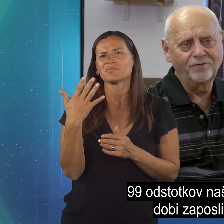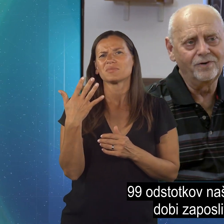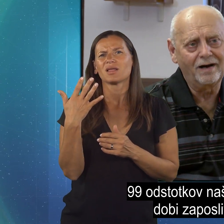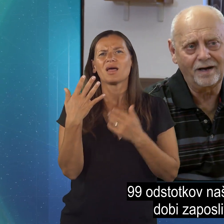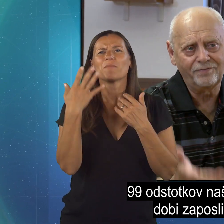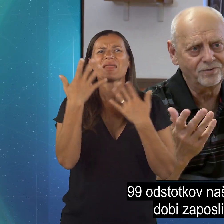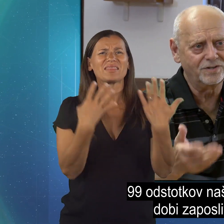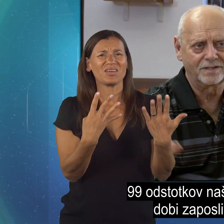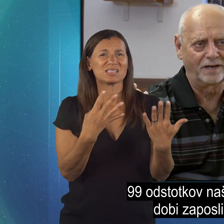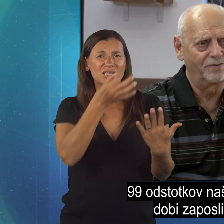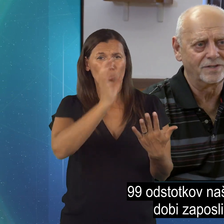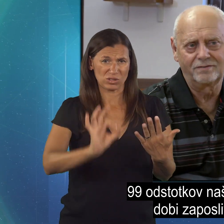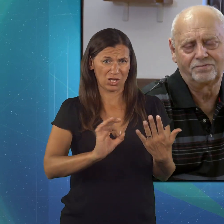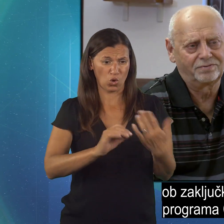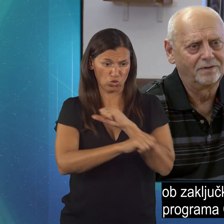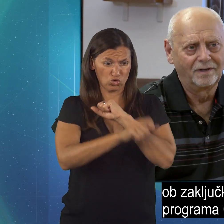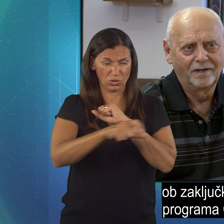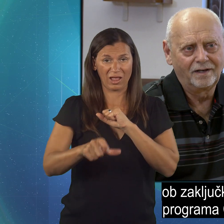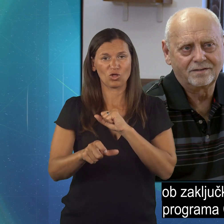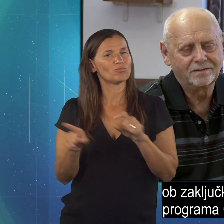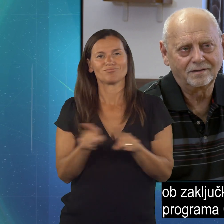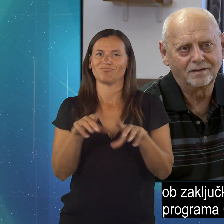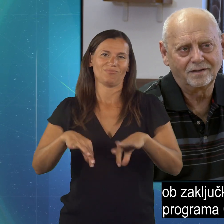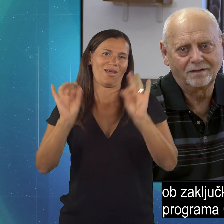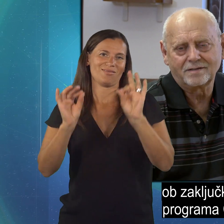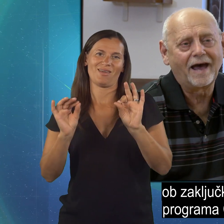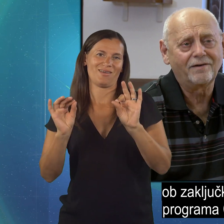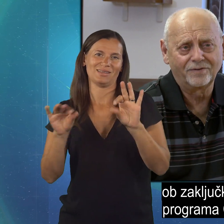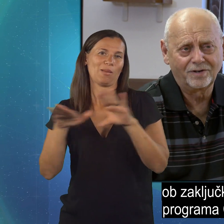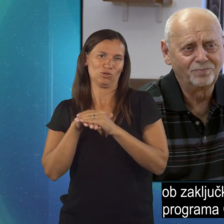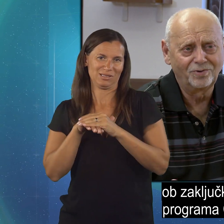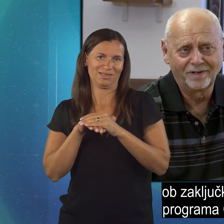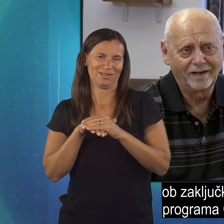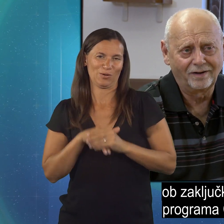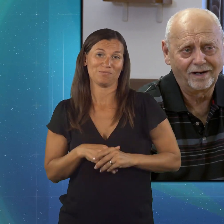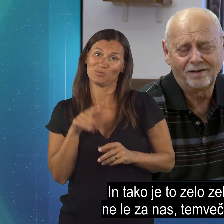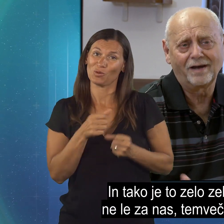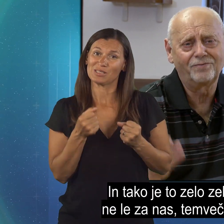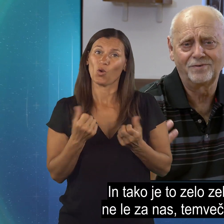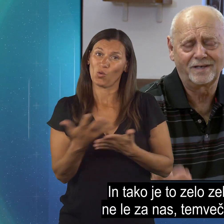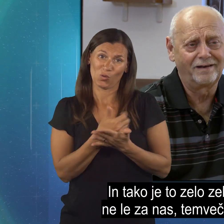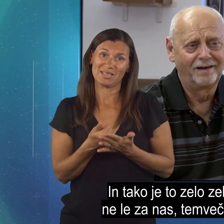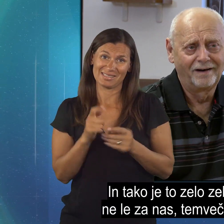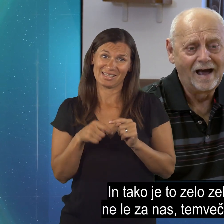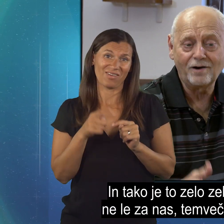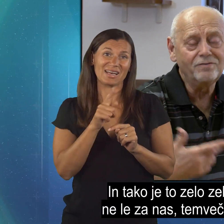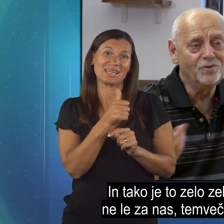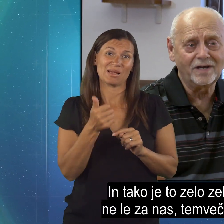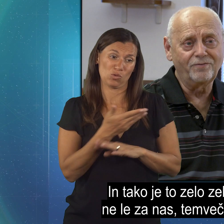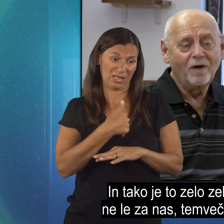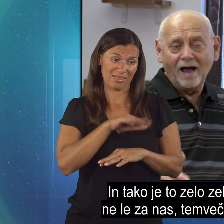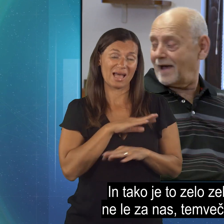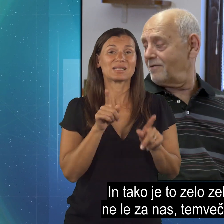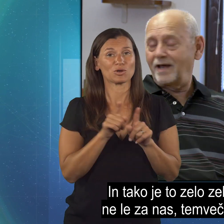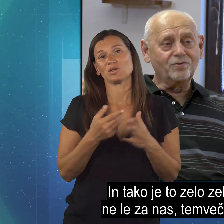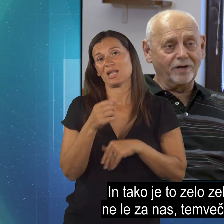students are placed in jobs immediately after they finish from this co-op program. And so this is a very, very useful thing, not only